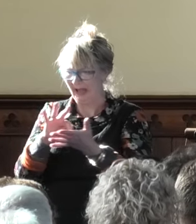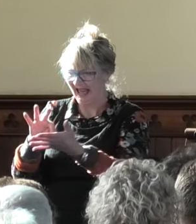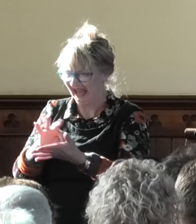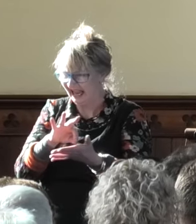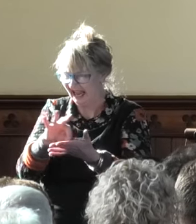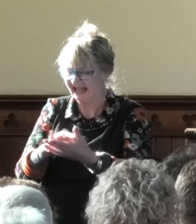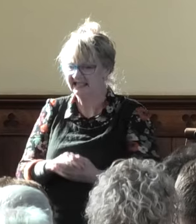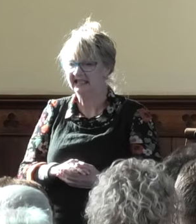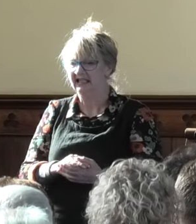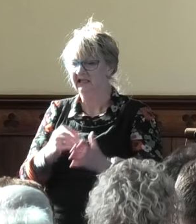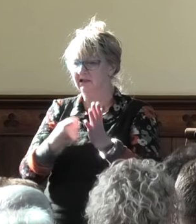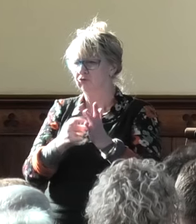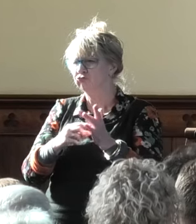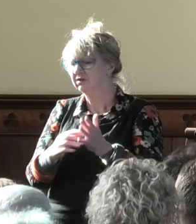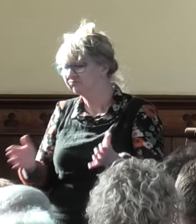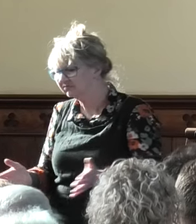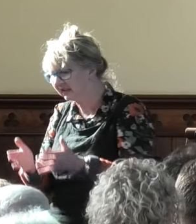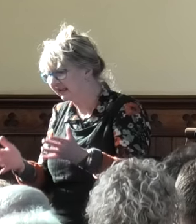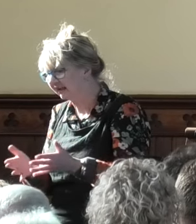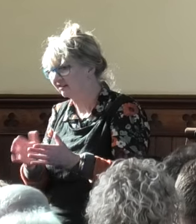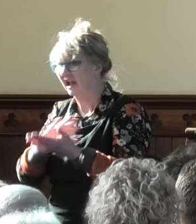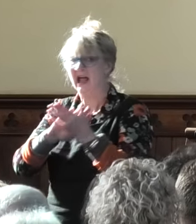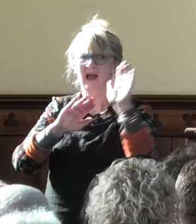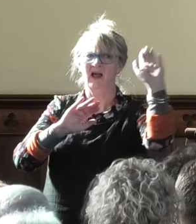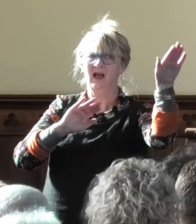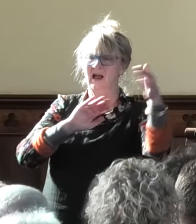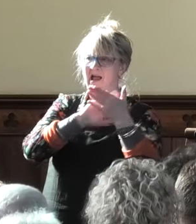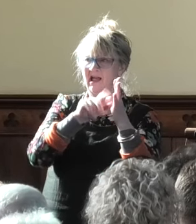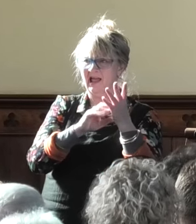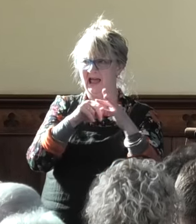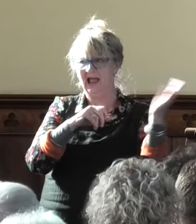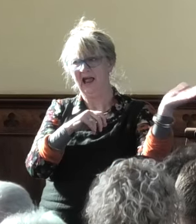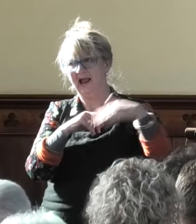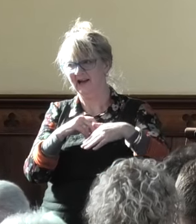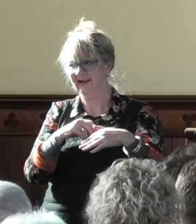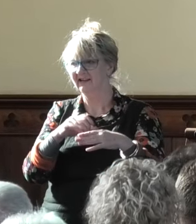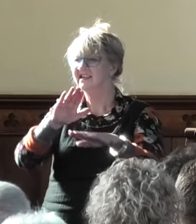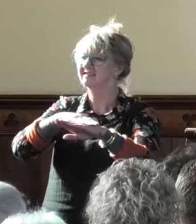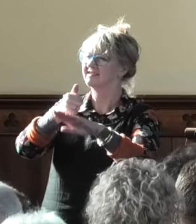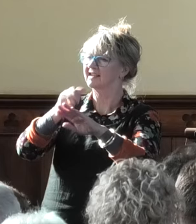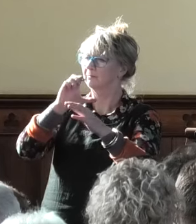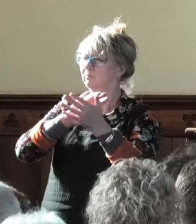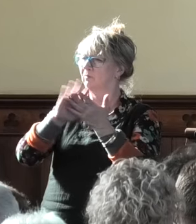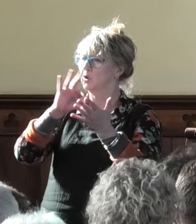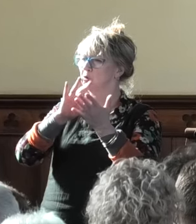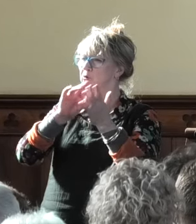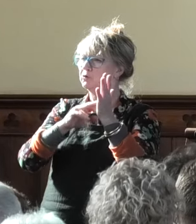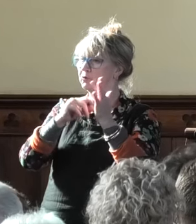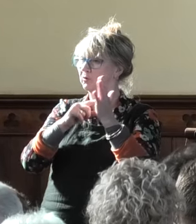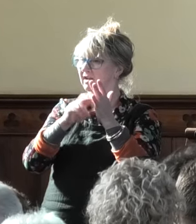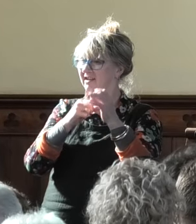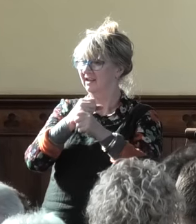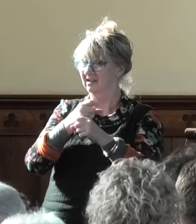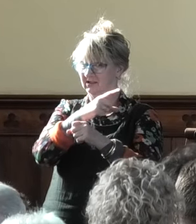and encourage her and promptly enlisted Hank's help in covering the yard with chook netting. The job took